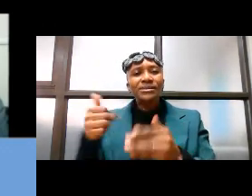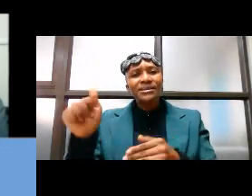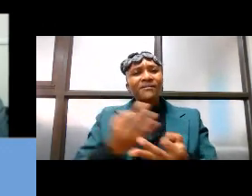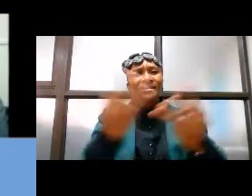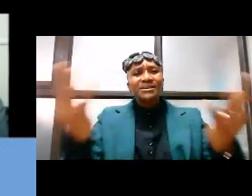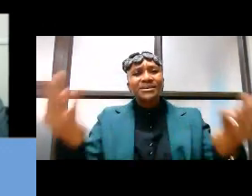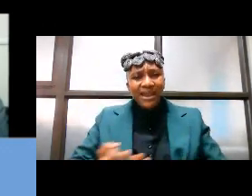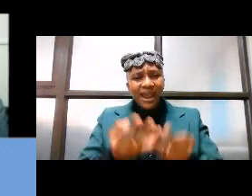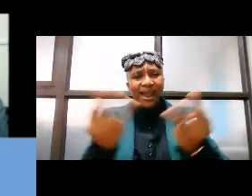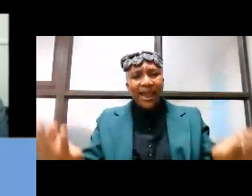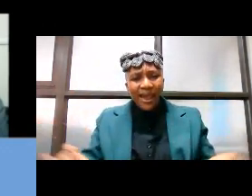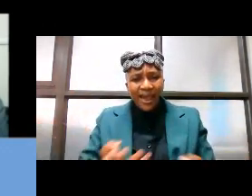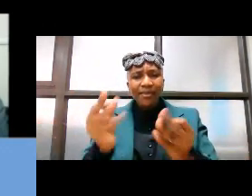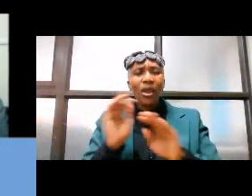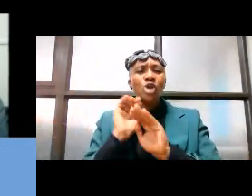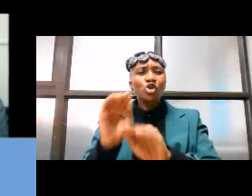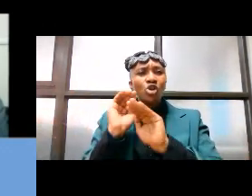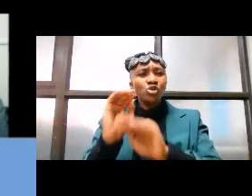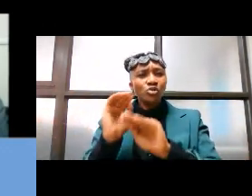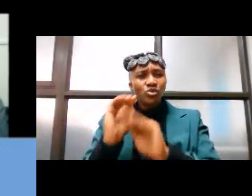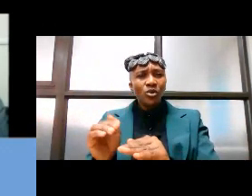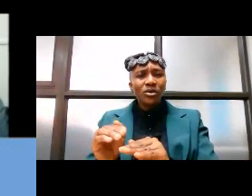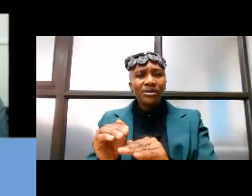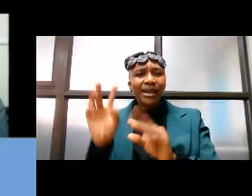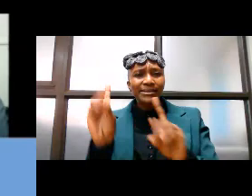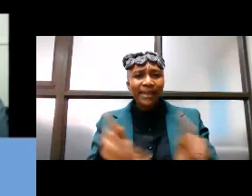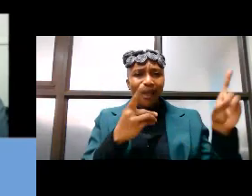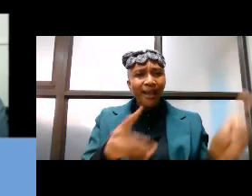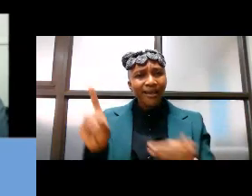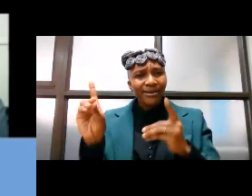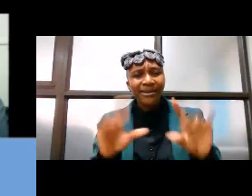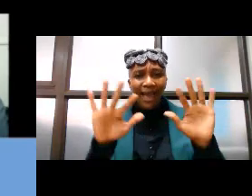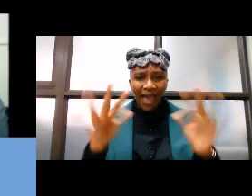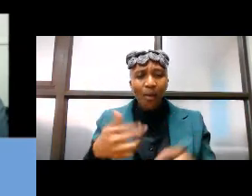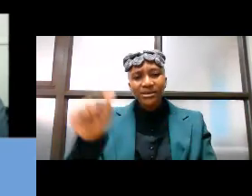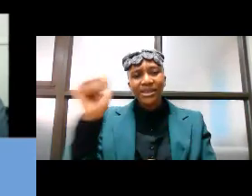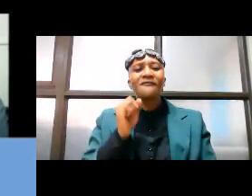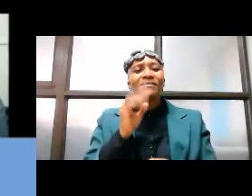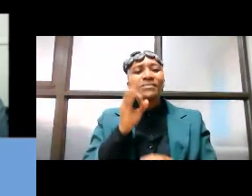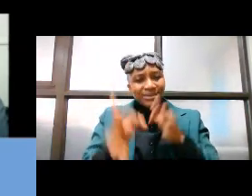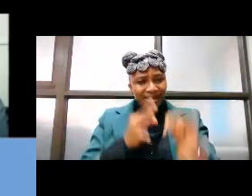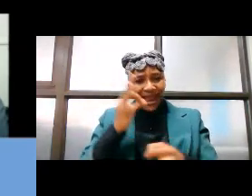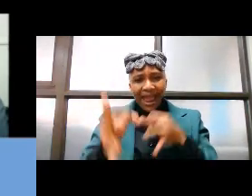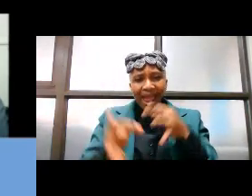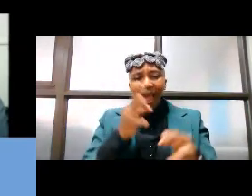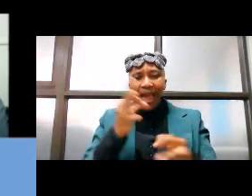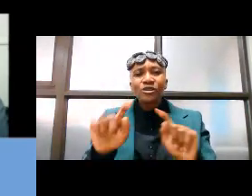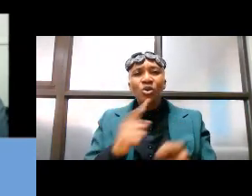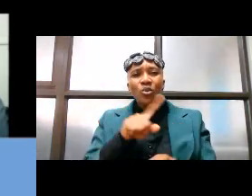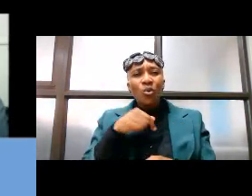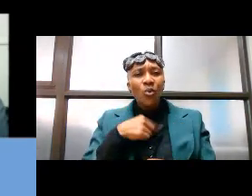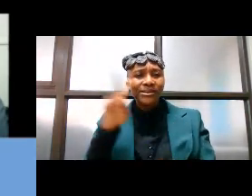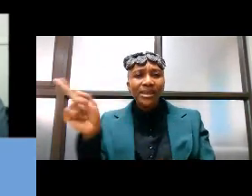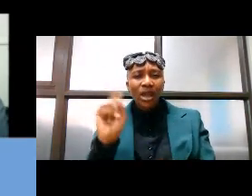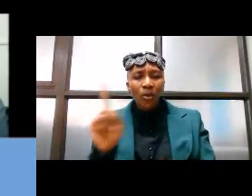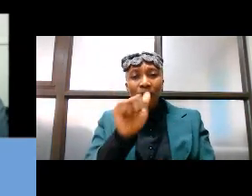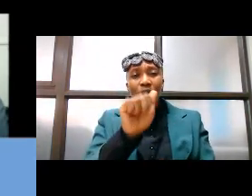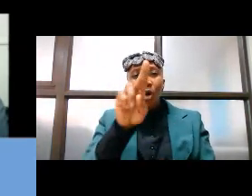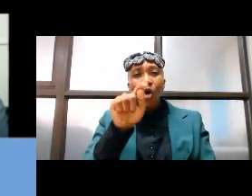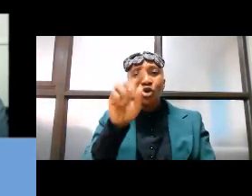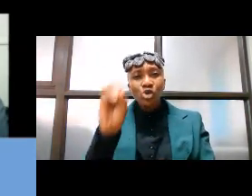taught how to dance. And in the one scene in her autobiography, she explains that she